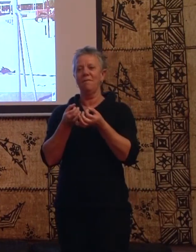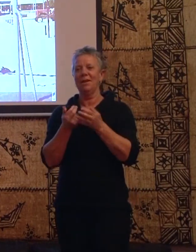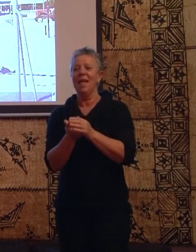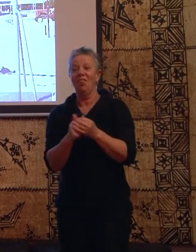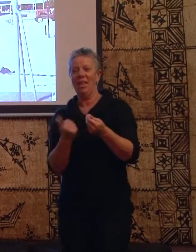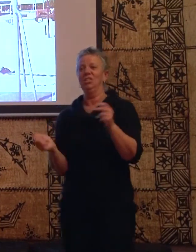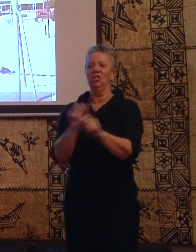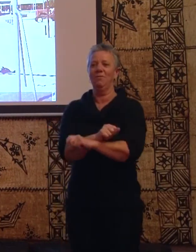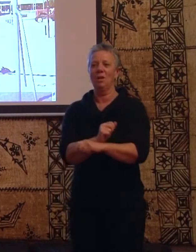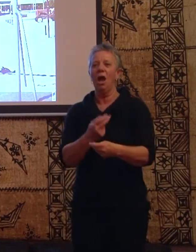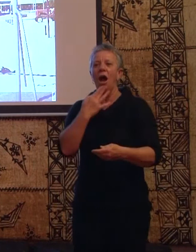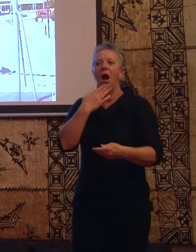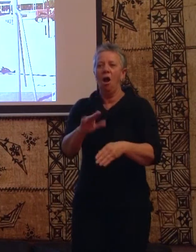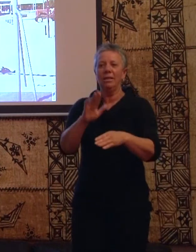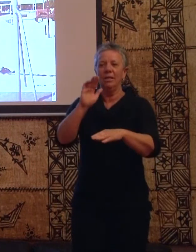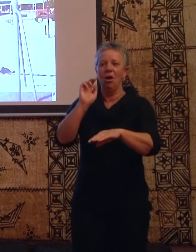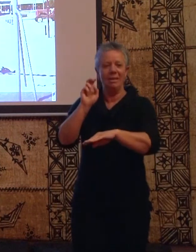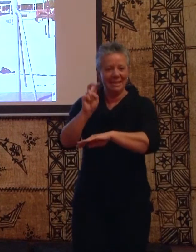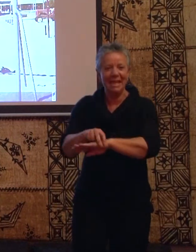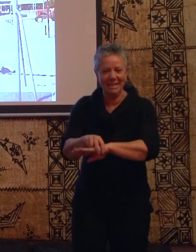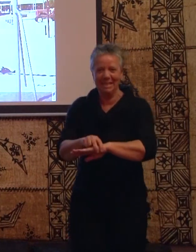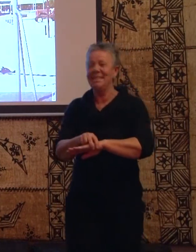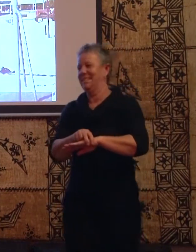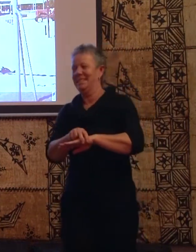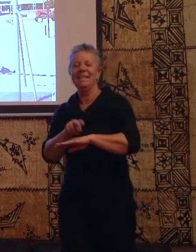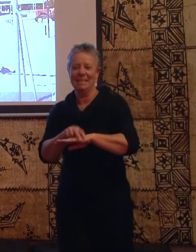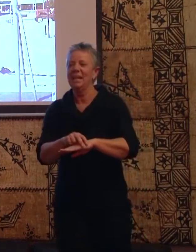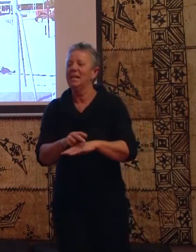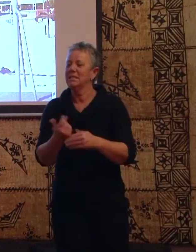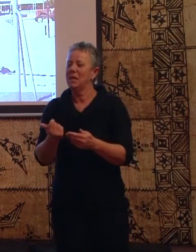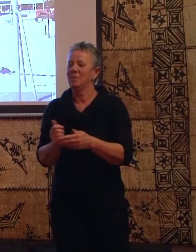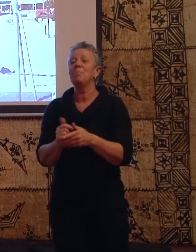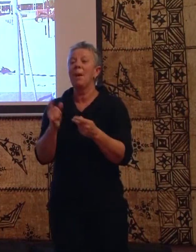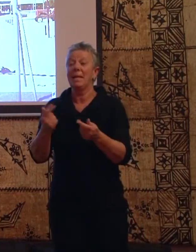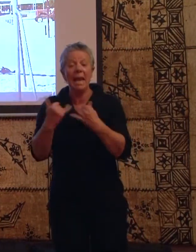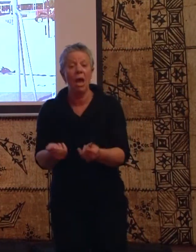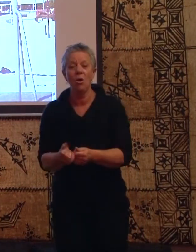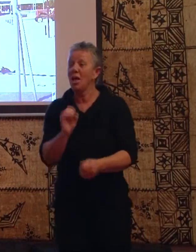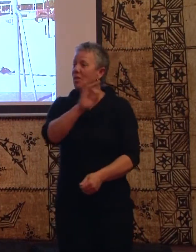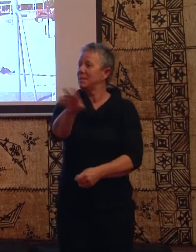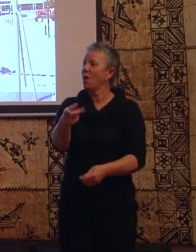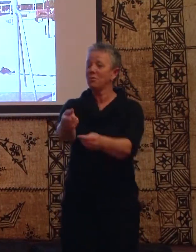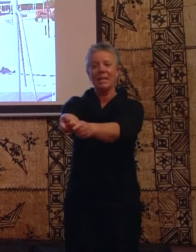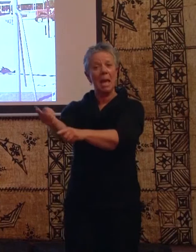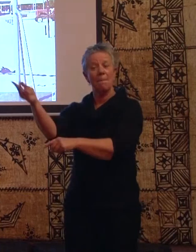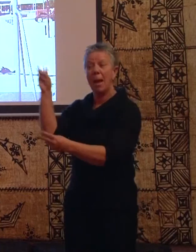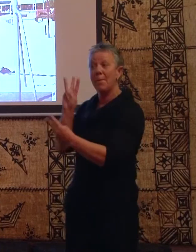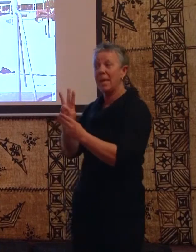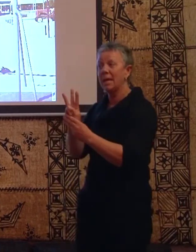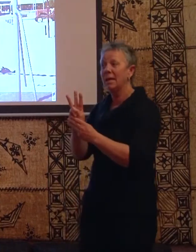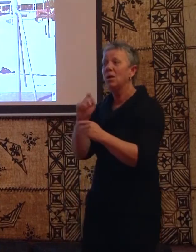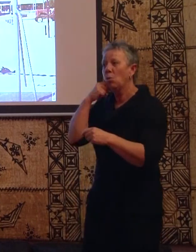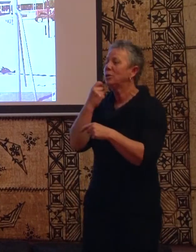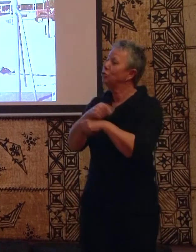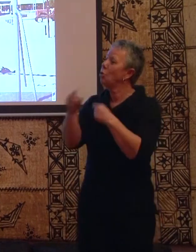practicum paper. And these guys are actually going to sign, aren't they, Harry? Yeah. Okay. So there are 12 students in this group in